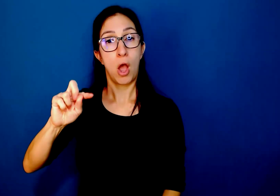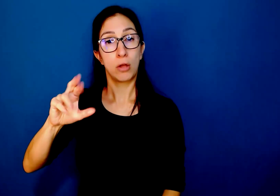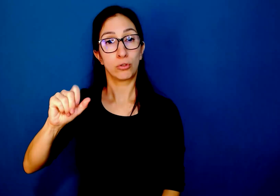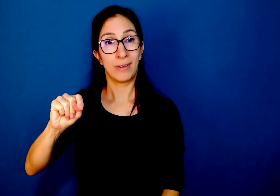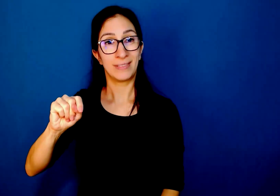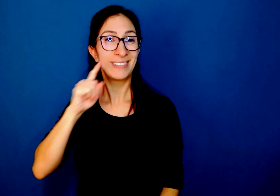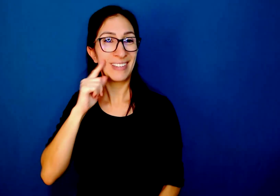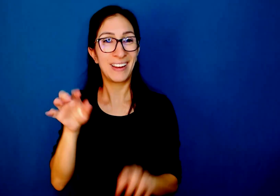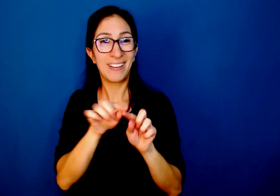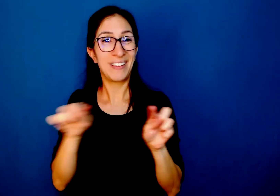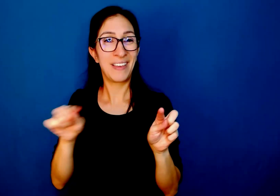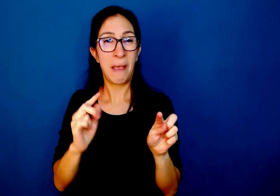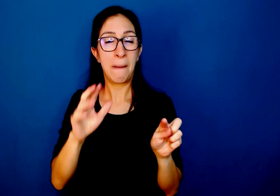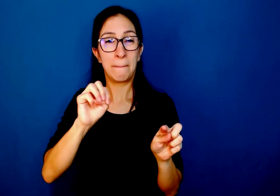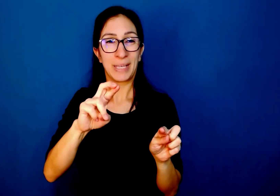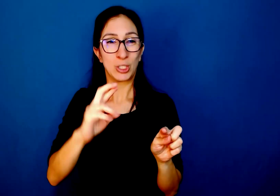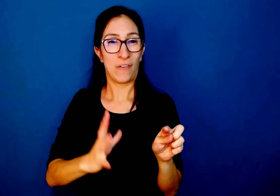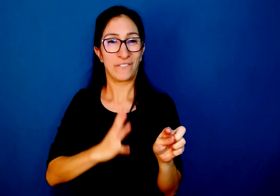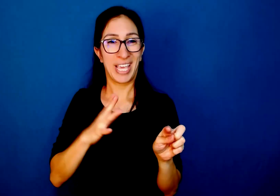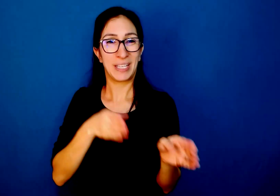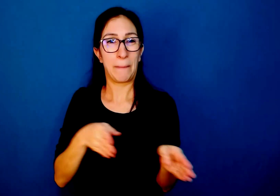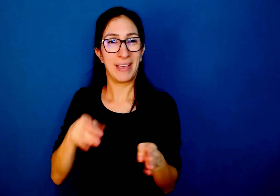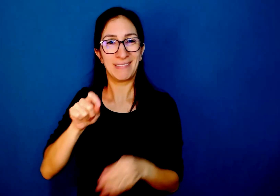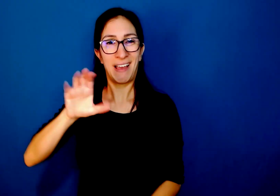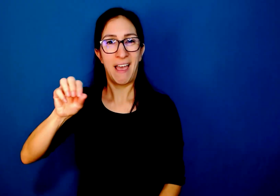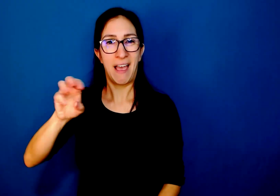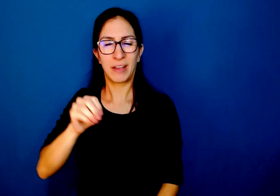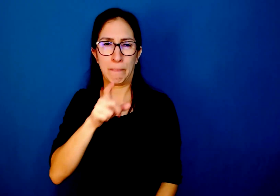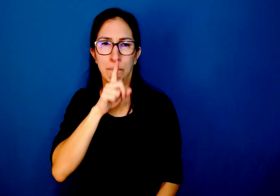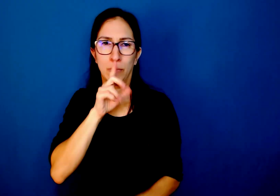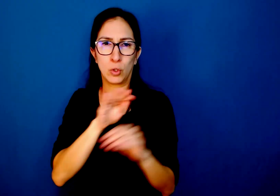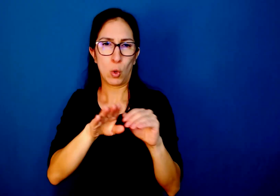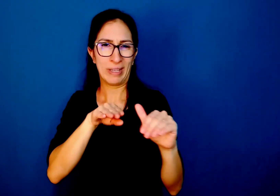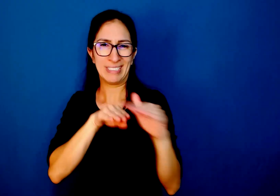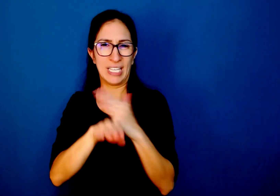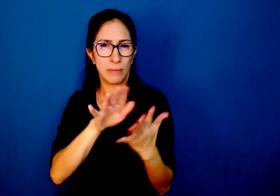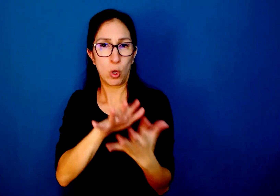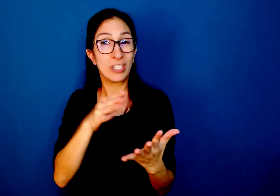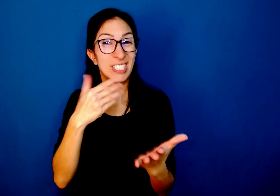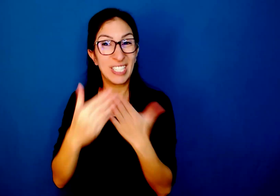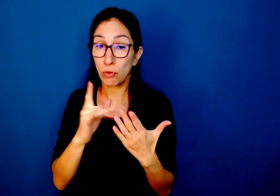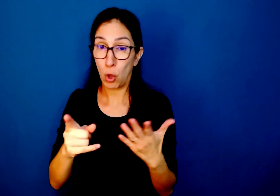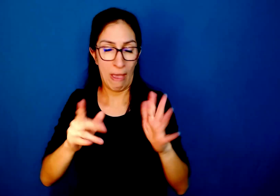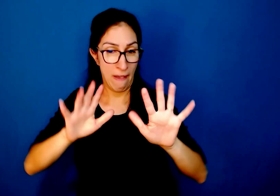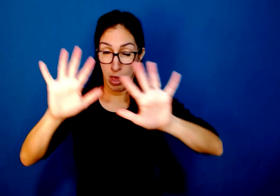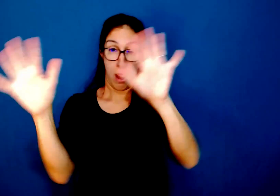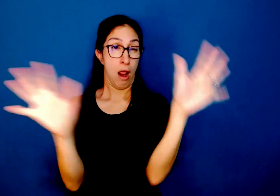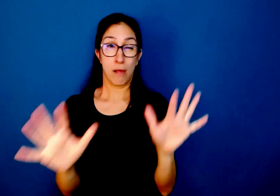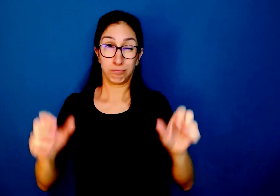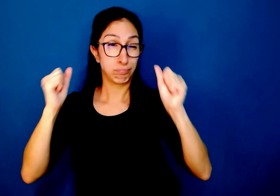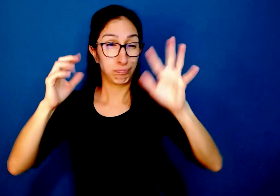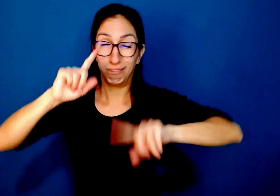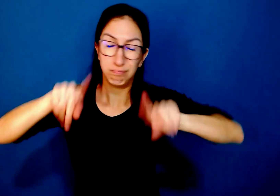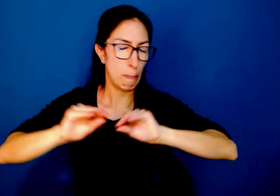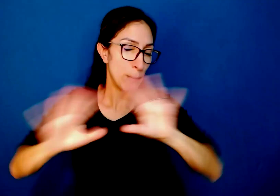MrFancyPants.com lacks accessible contrast, even though ironically it's full of contrast. It might